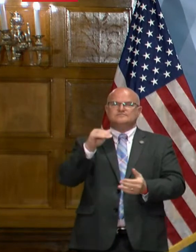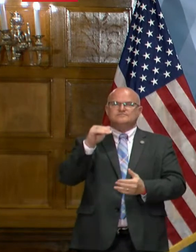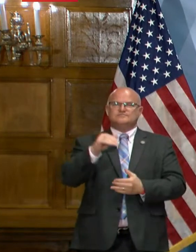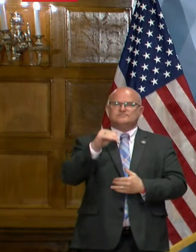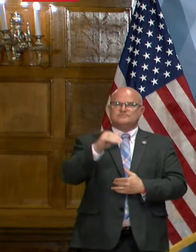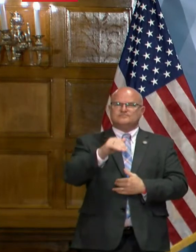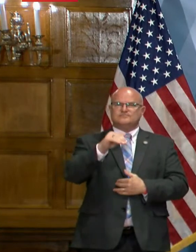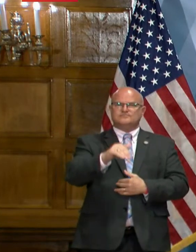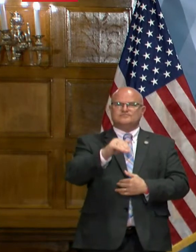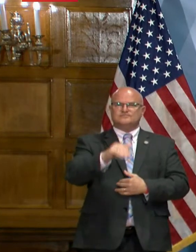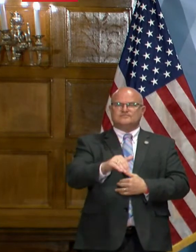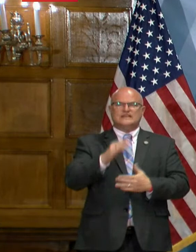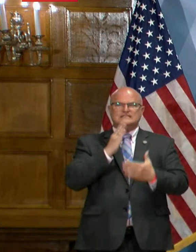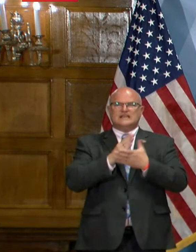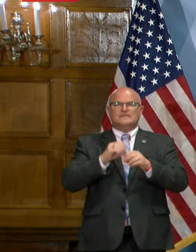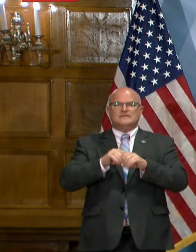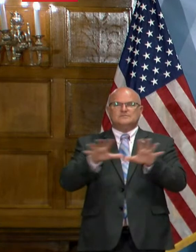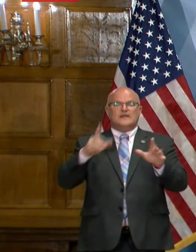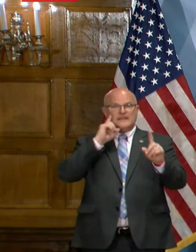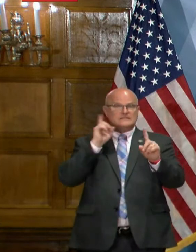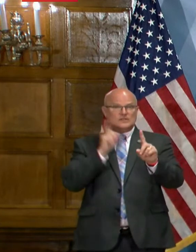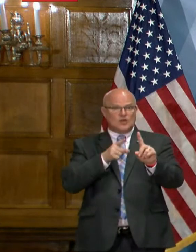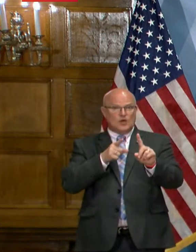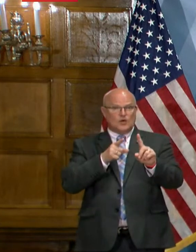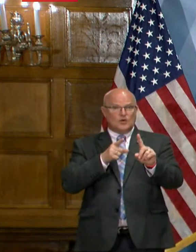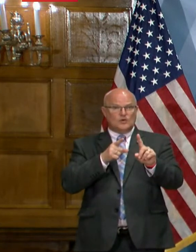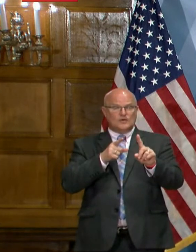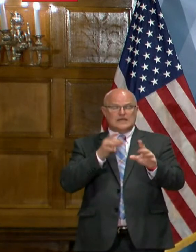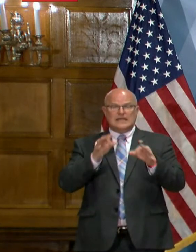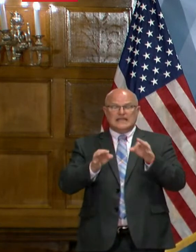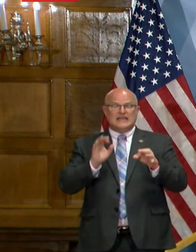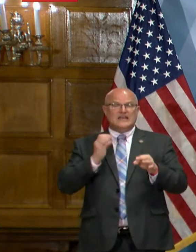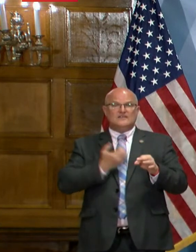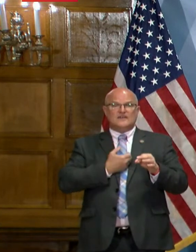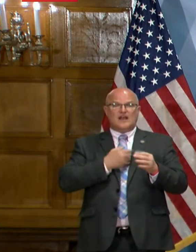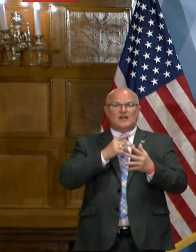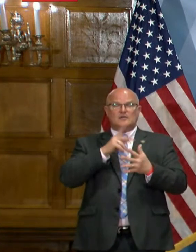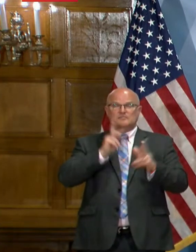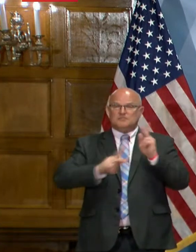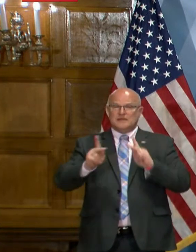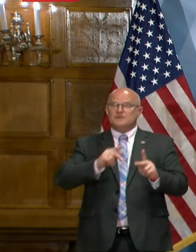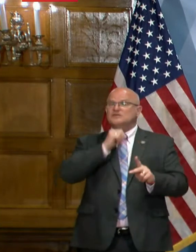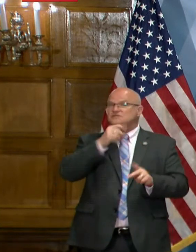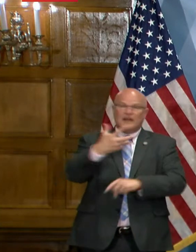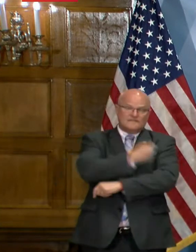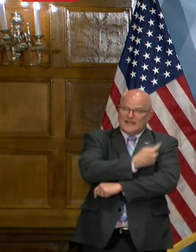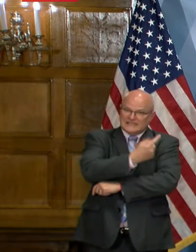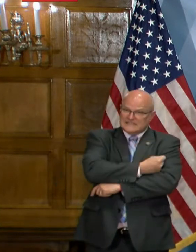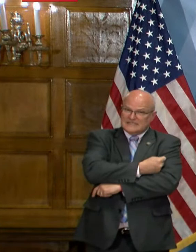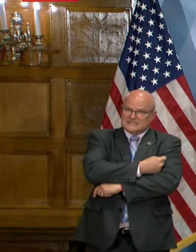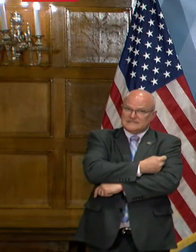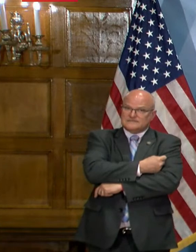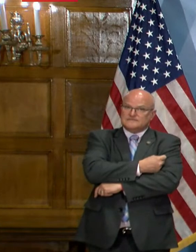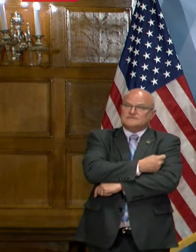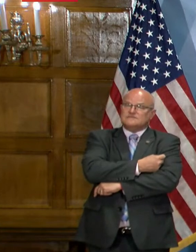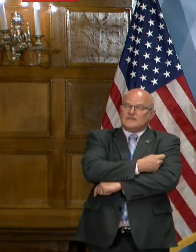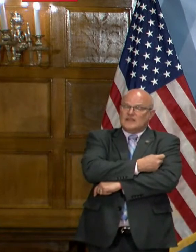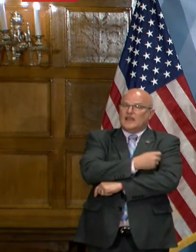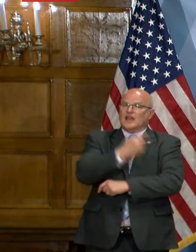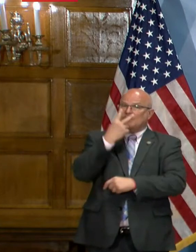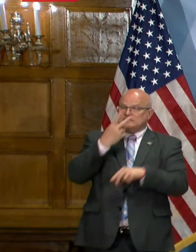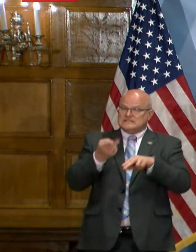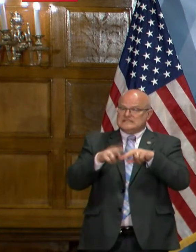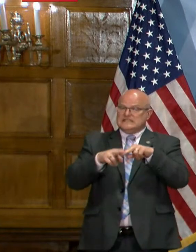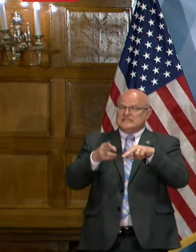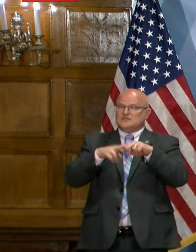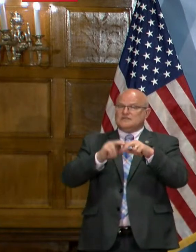it from spreading. That's the goal. If our population is not getting vaccinated, and we see